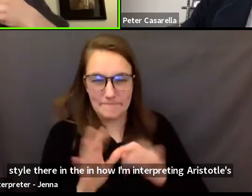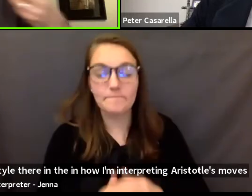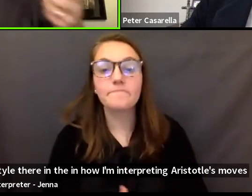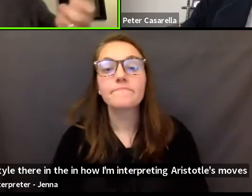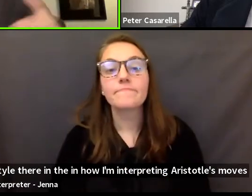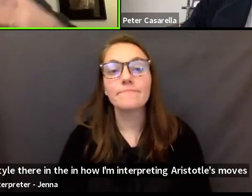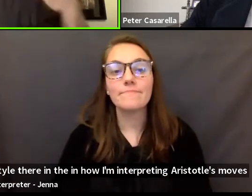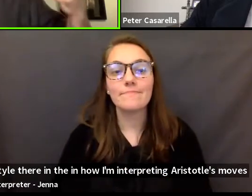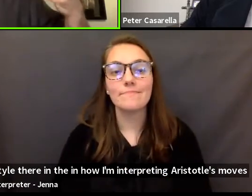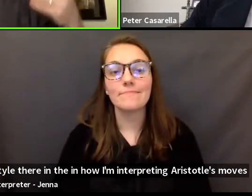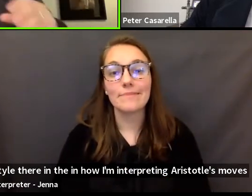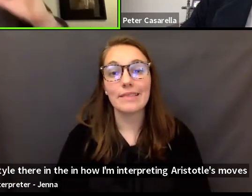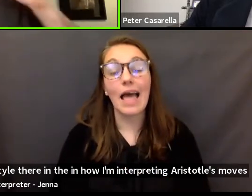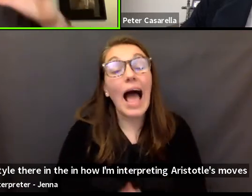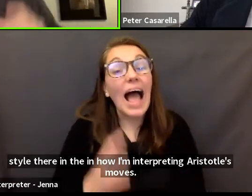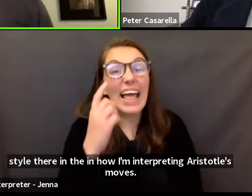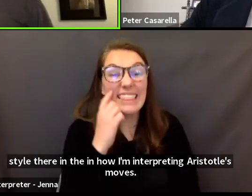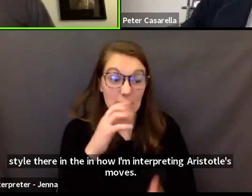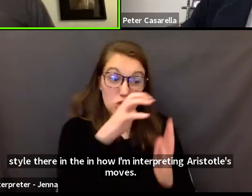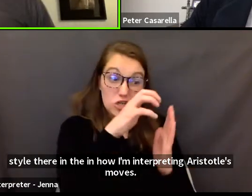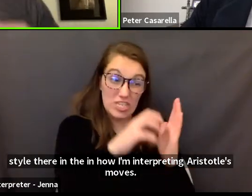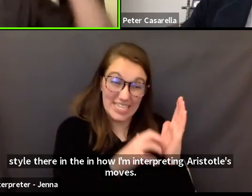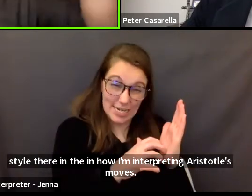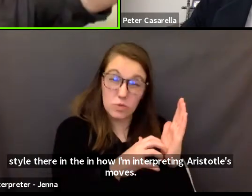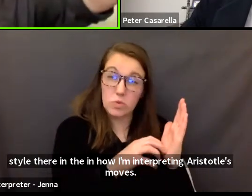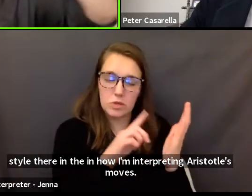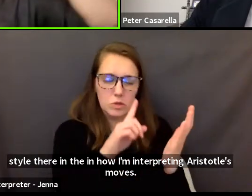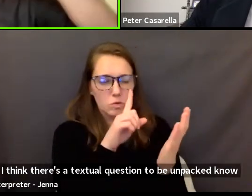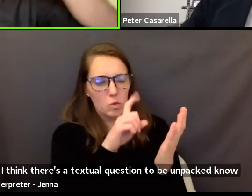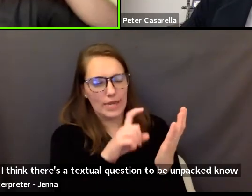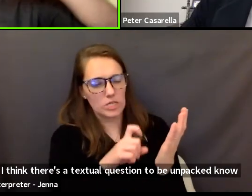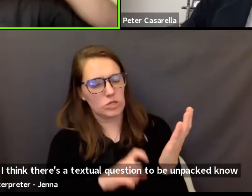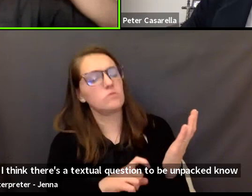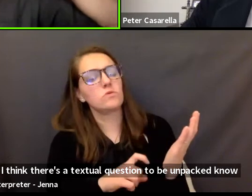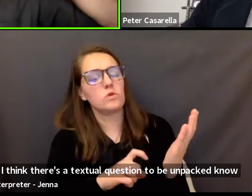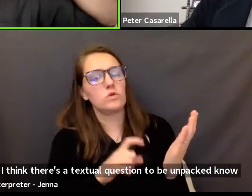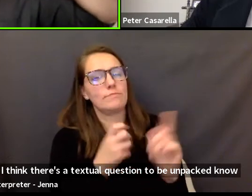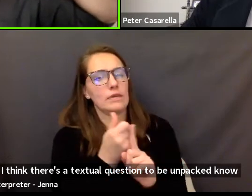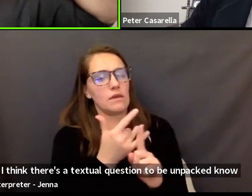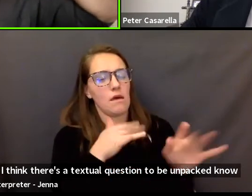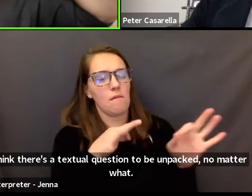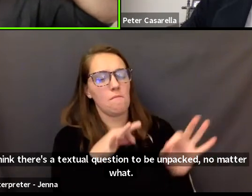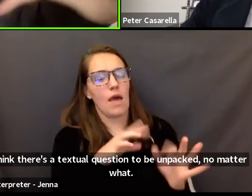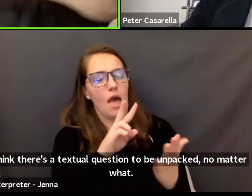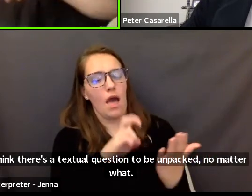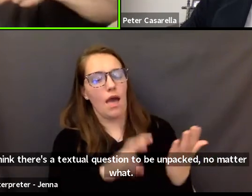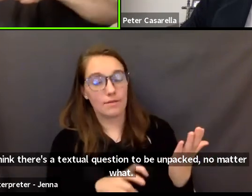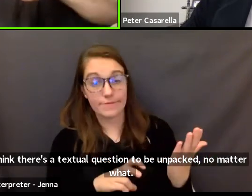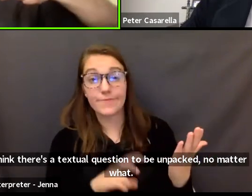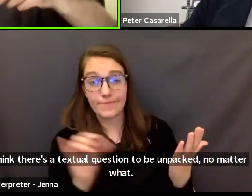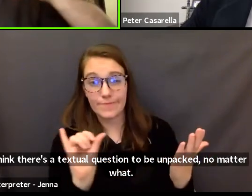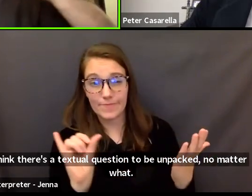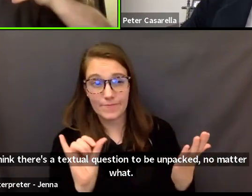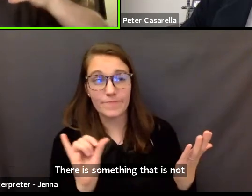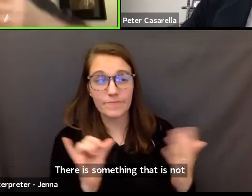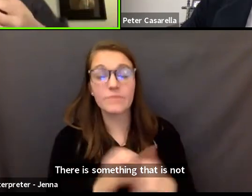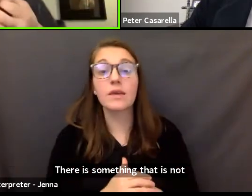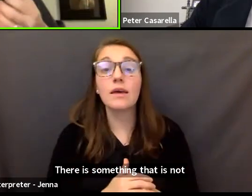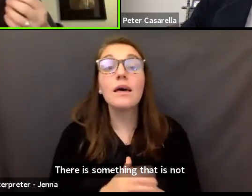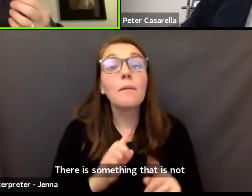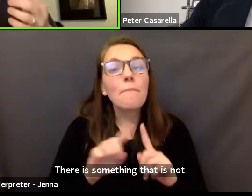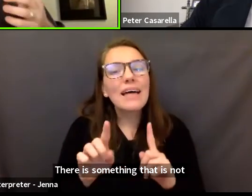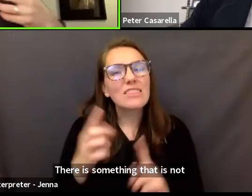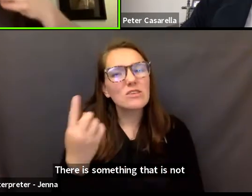think there's a textual question to be unpacked. No matter what, there is something that is not actualized that